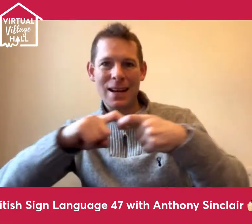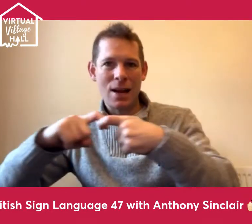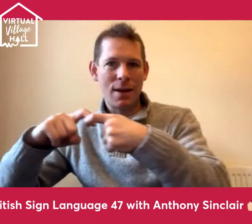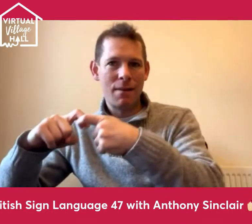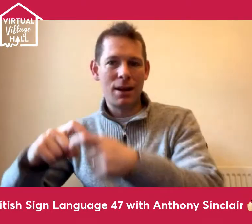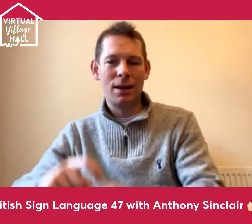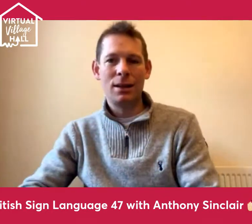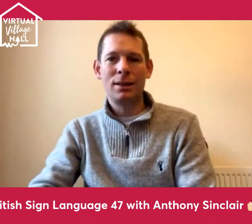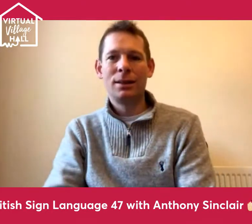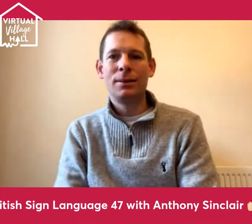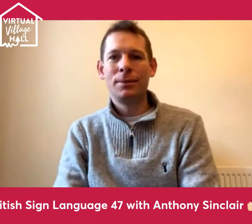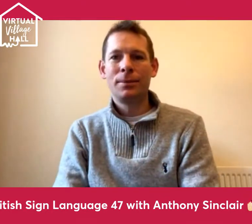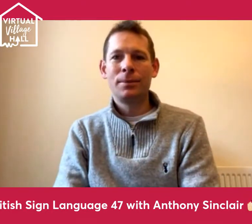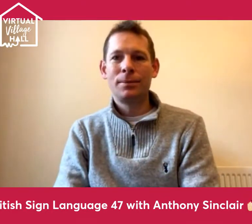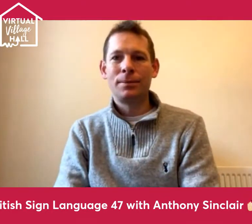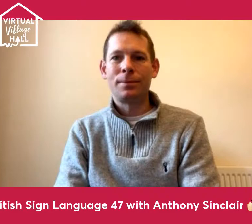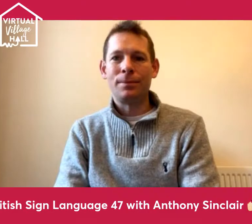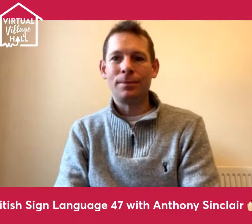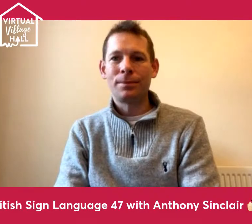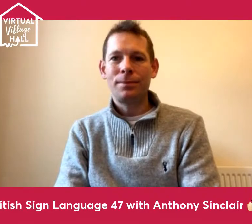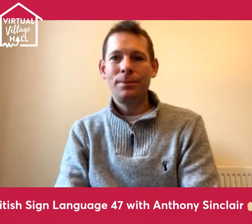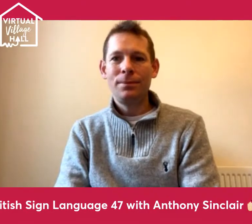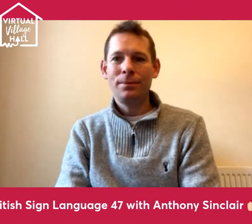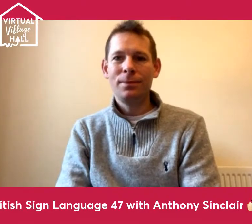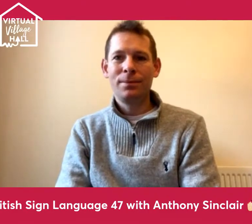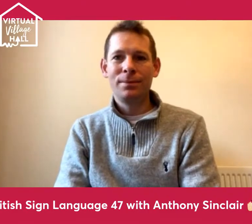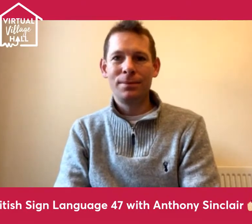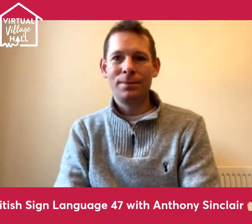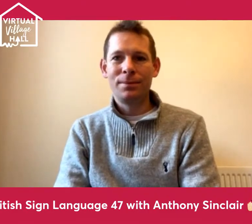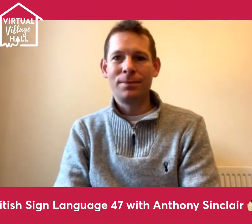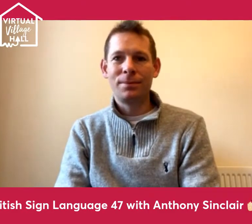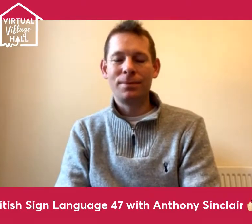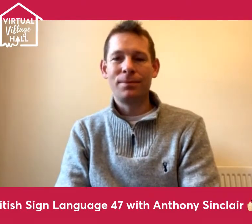So it's the two fingers hooked together towing the caravan.